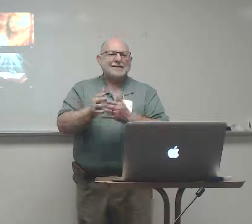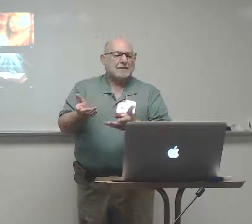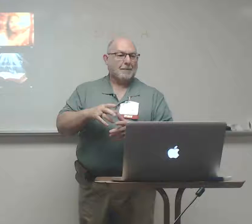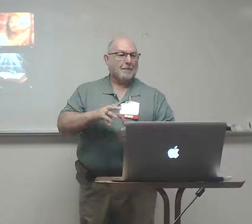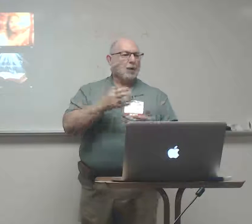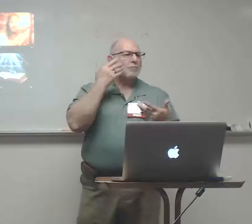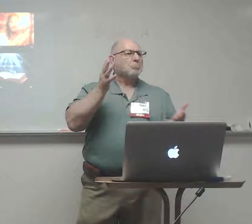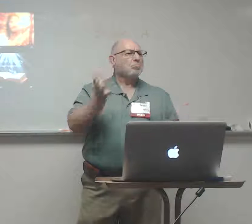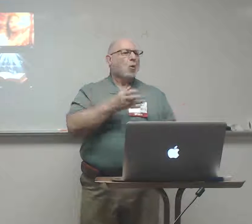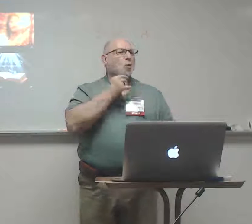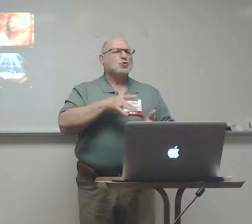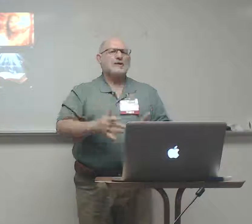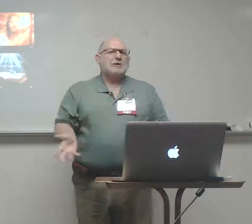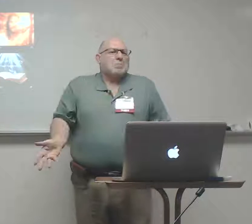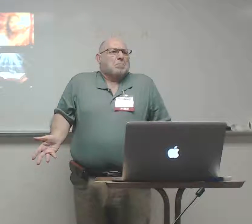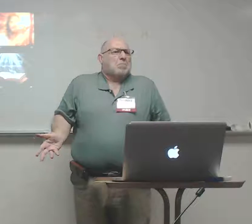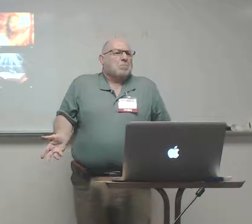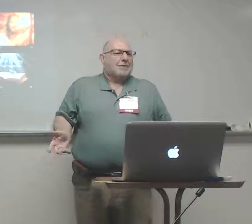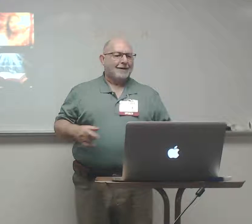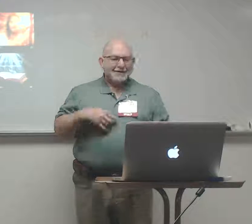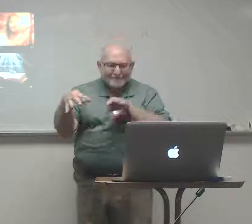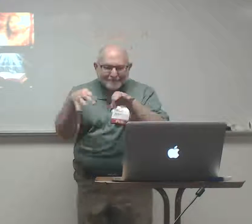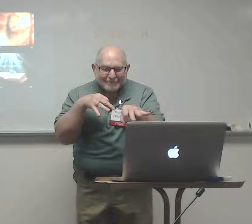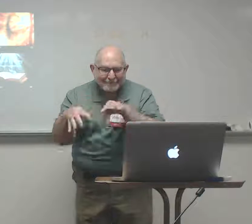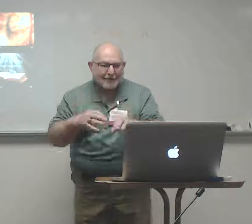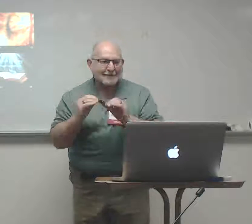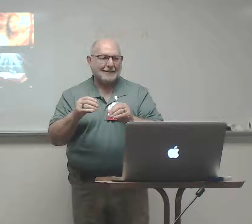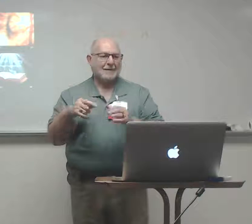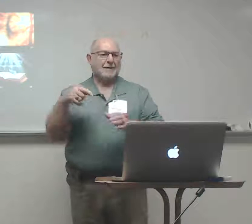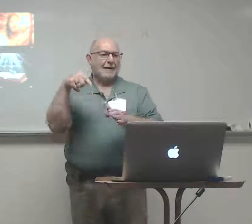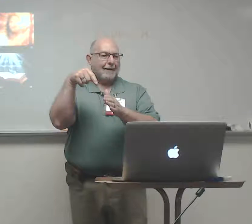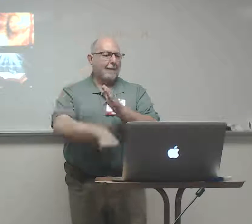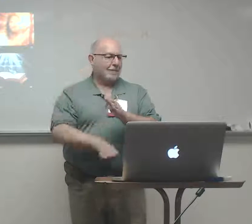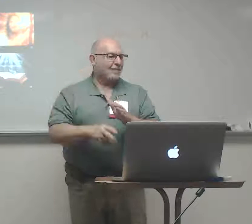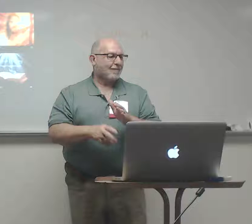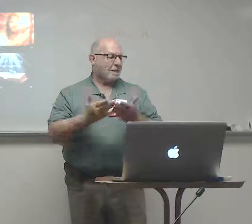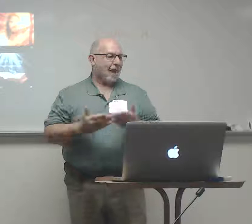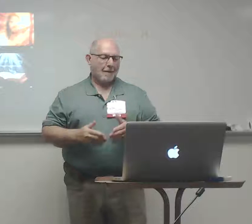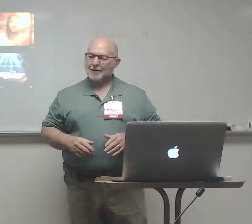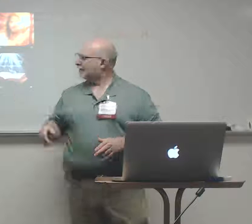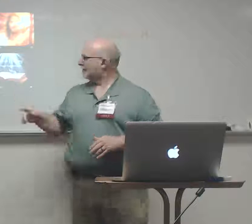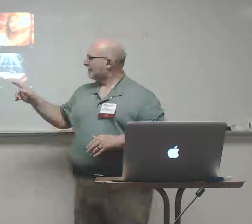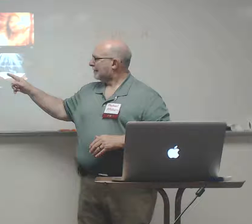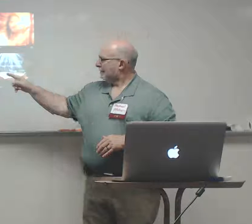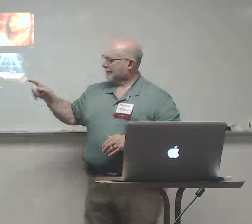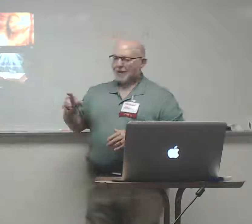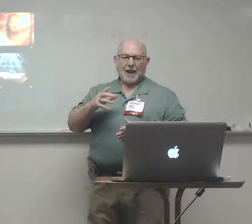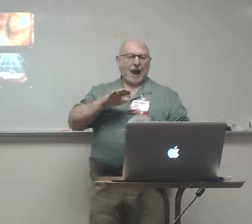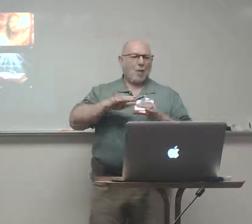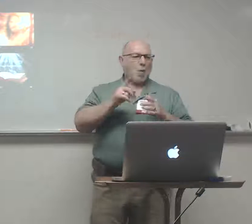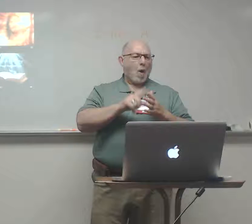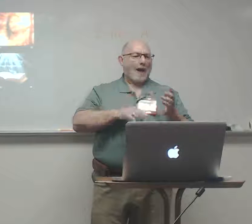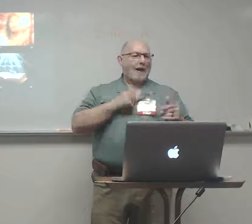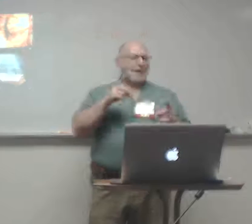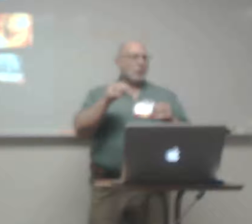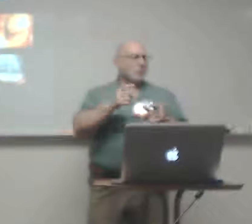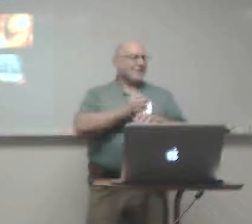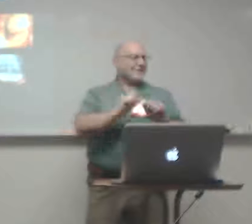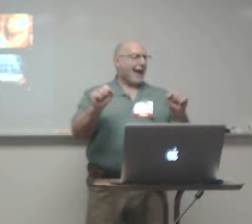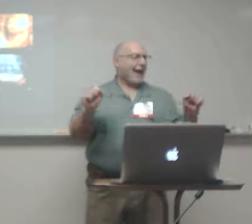know, a lot of times, if you don't know what's in the Bible, you have to explain who is Jesus, and so you have that explanation